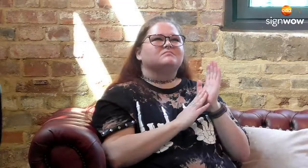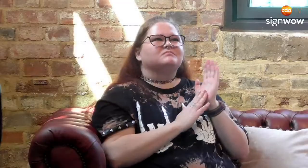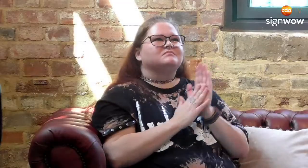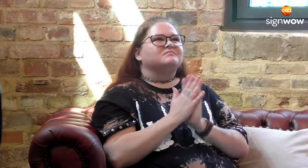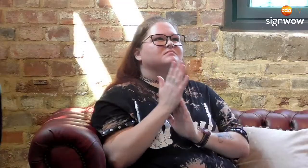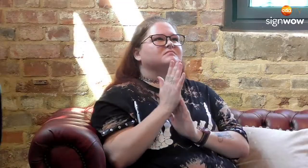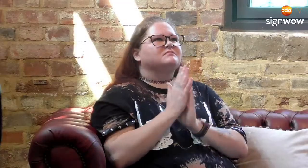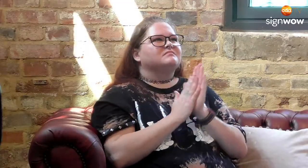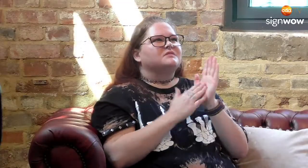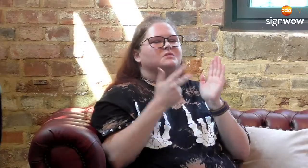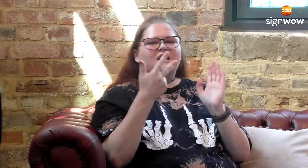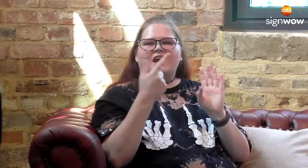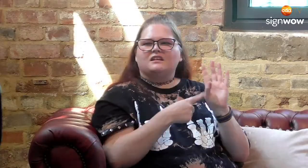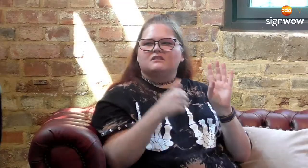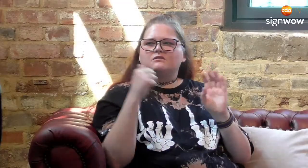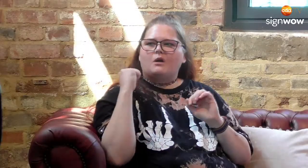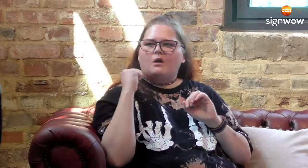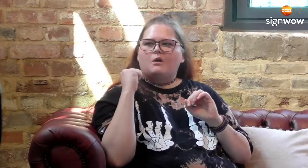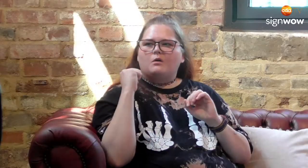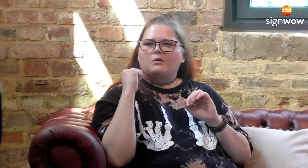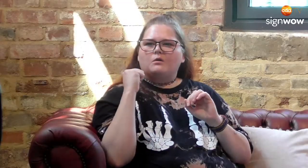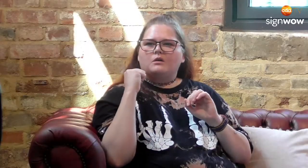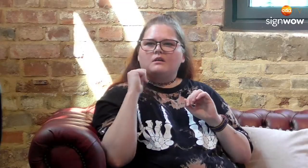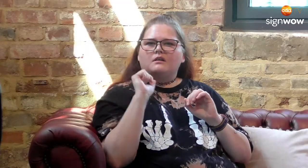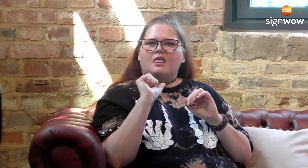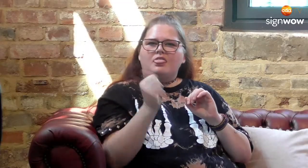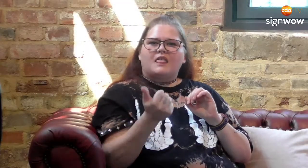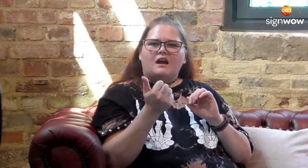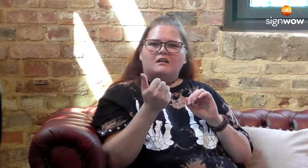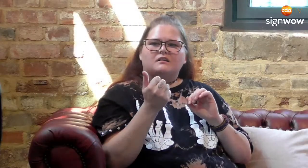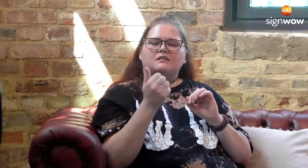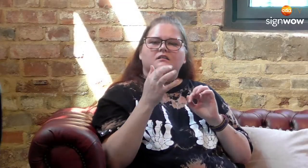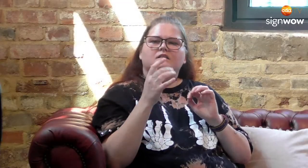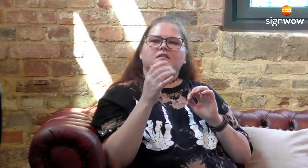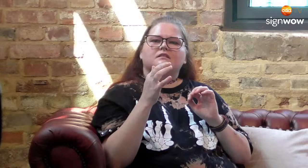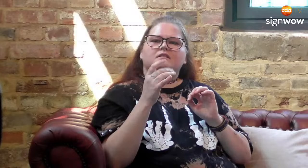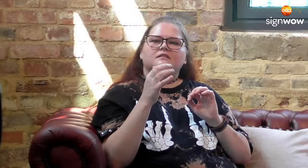and it's probably about 8 years ago now.